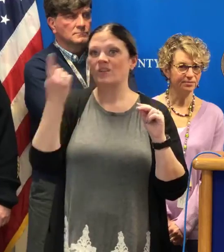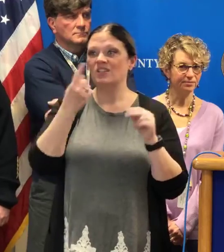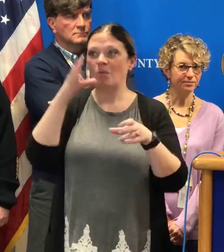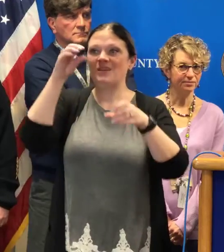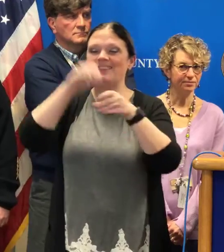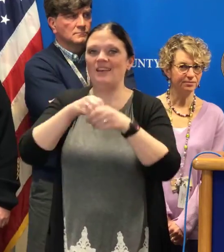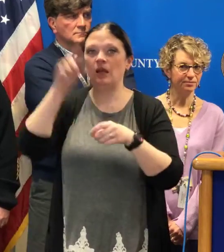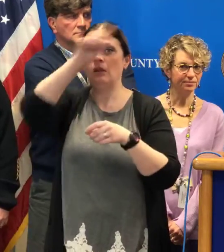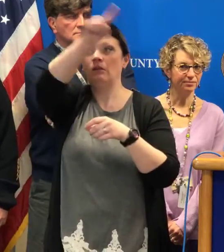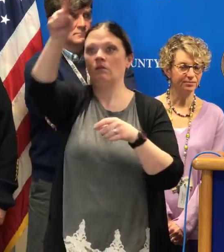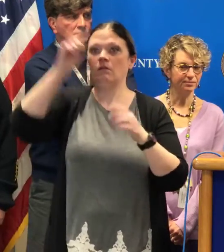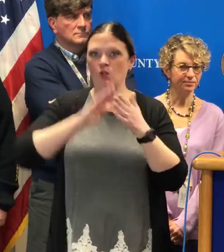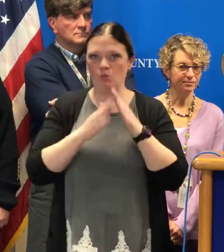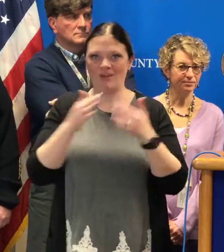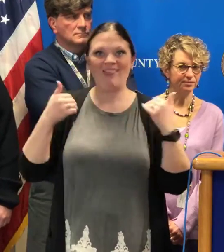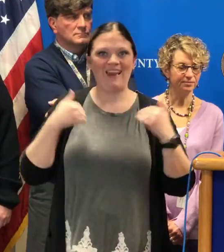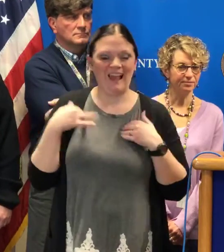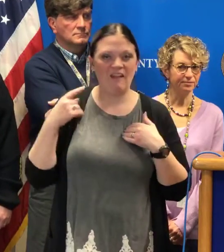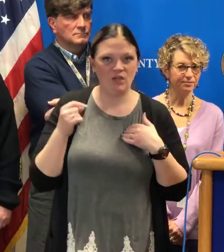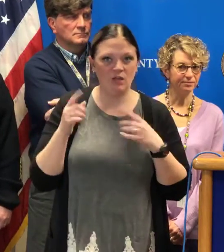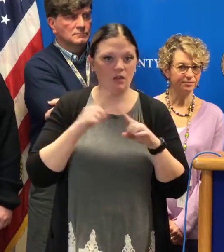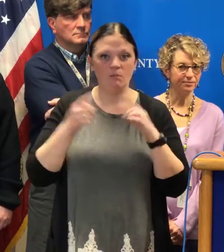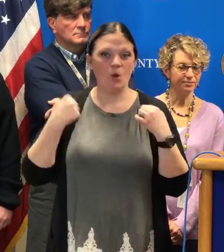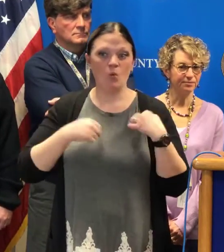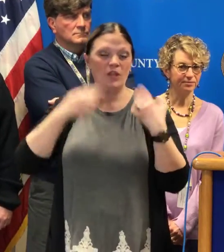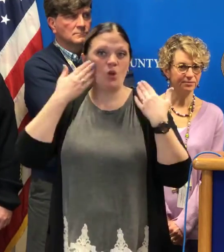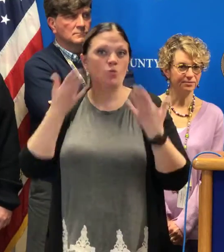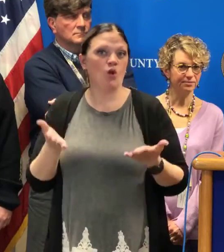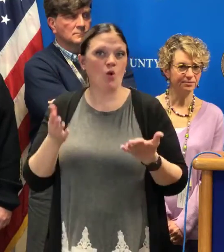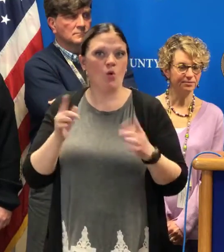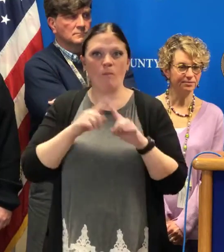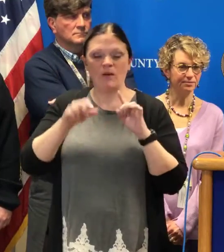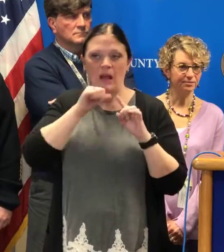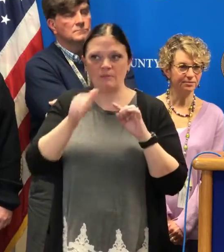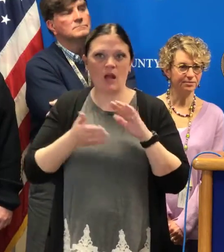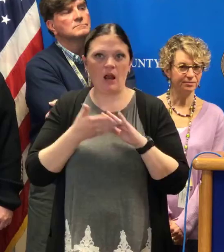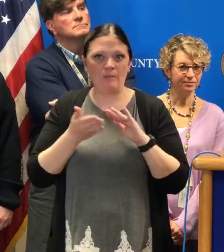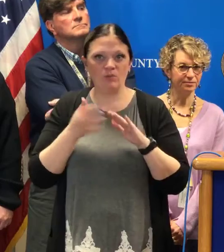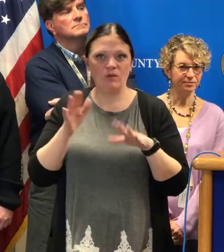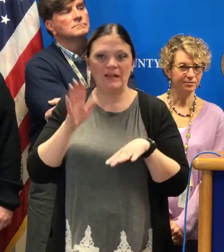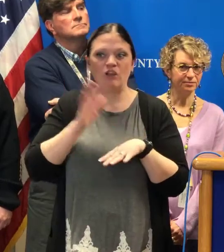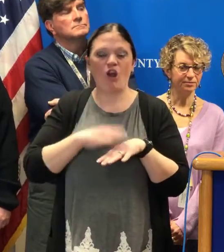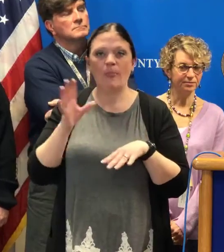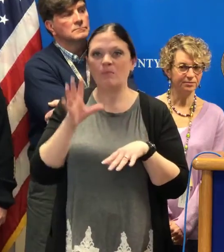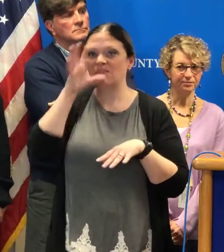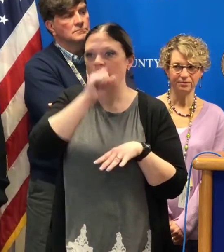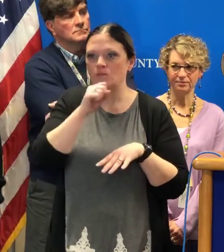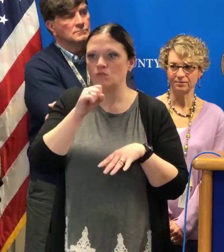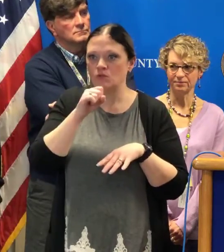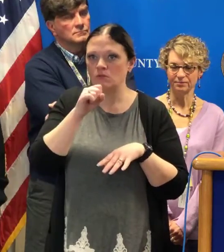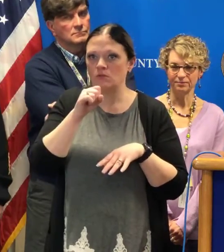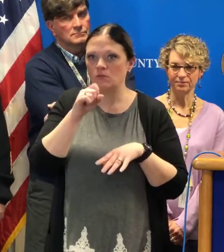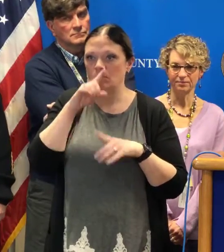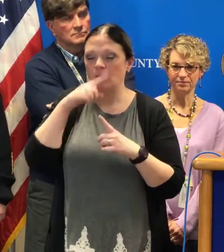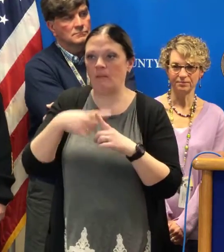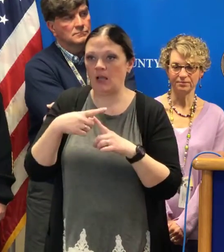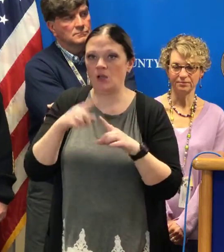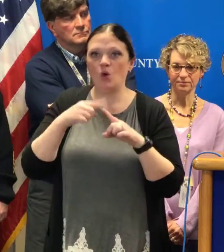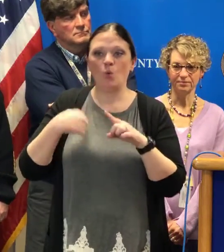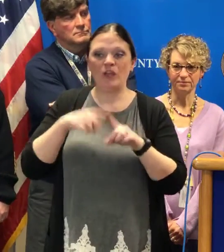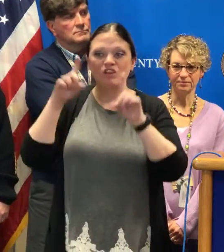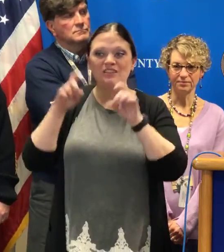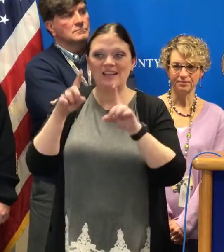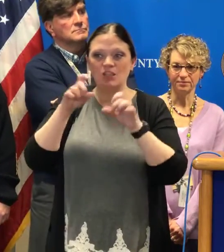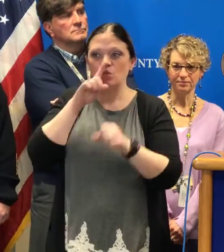community that has it. We don't know, and we're not operating under the presumption that any of those are positive. We're testing them to